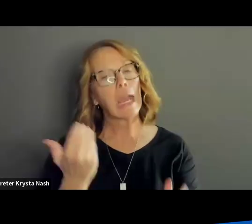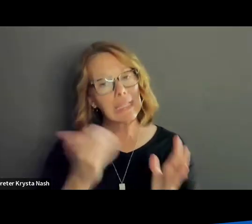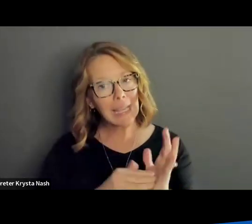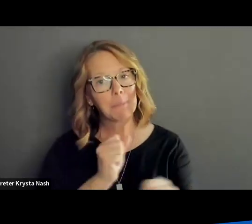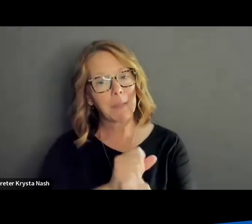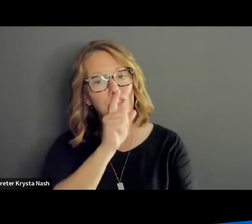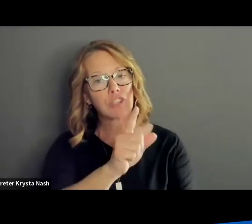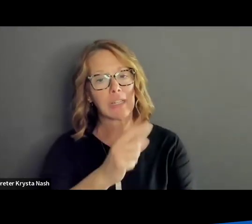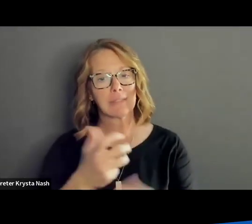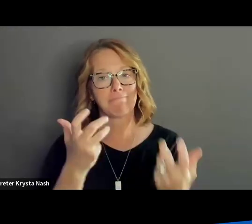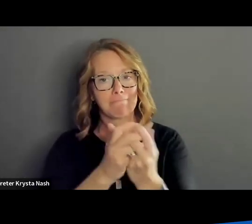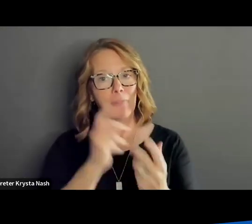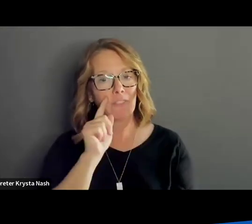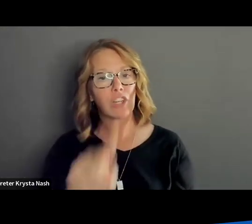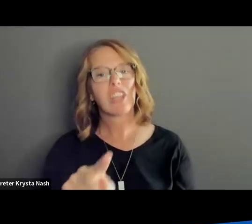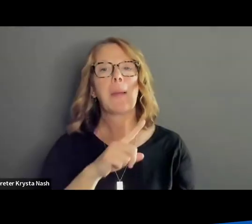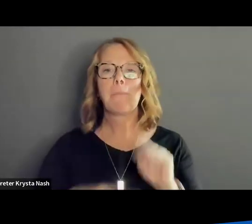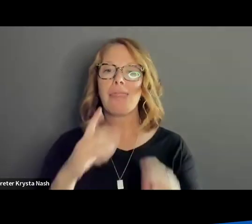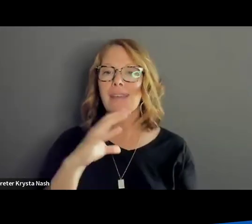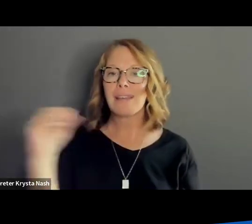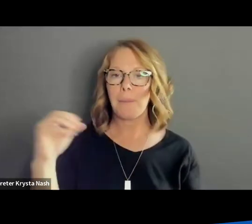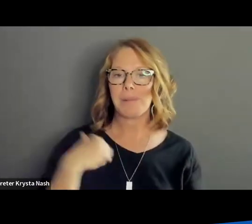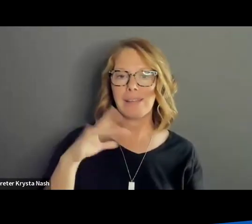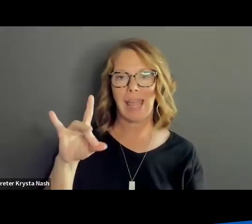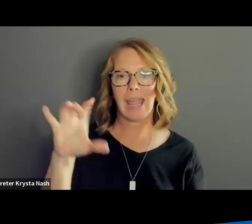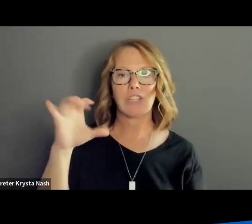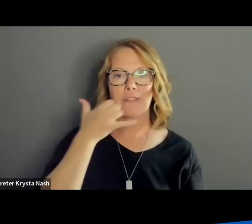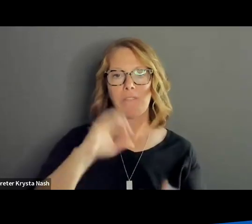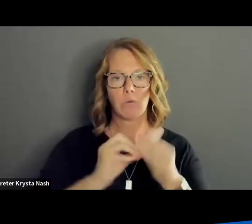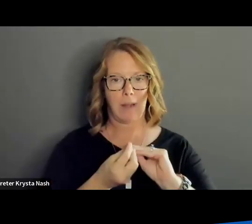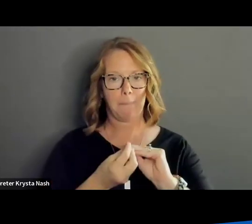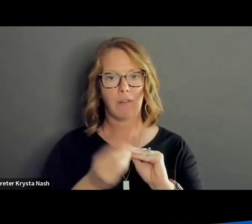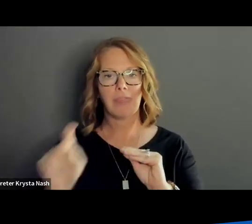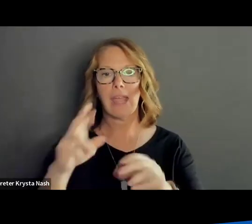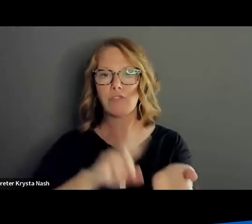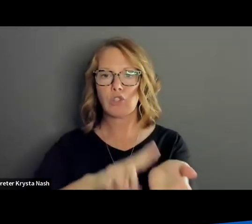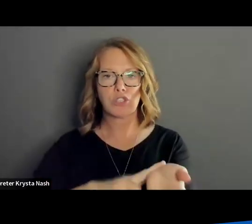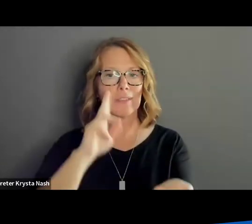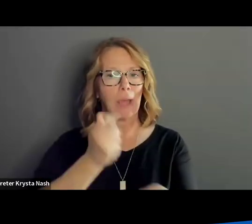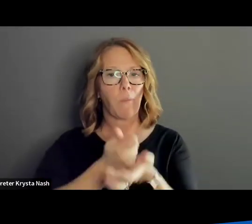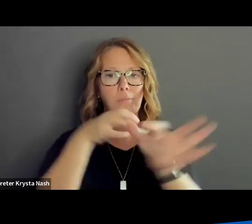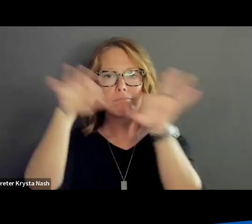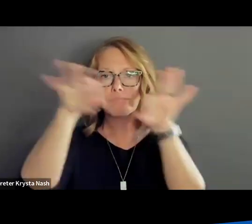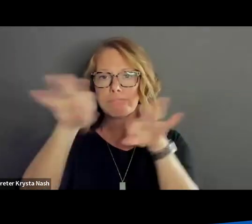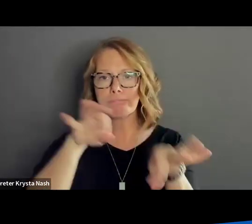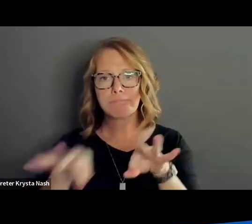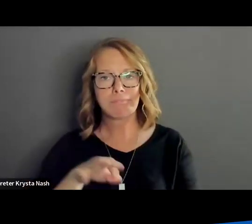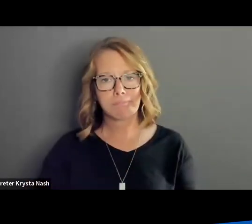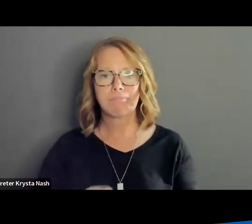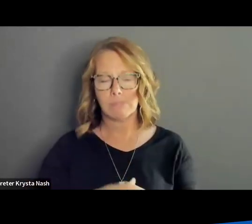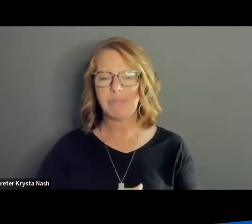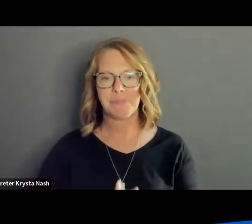It's hard to learn. However, the company has an 800 number and they have nurses there that will help you